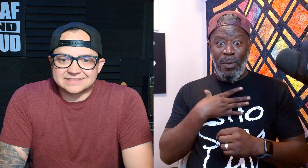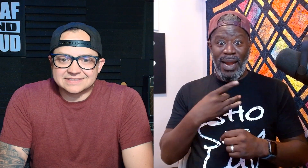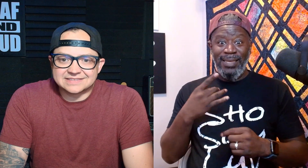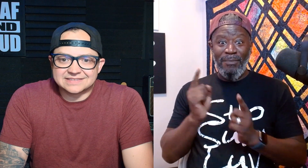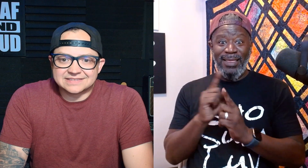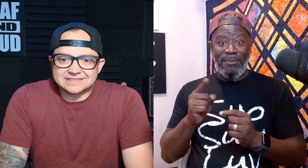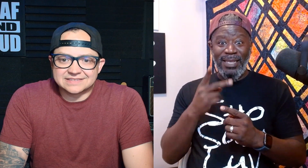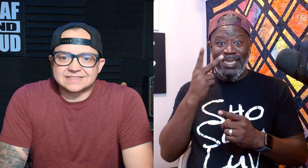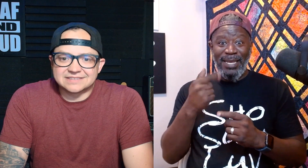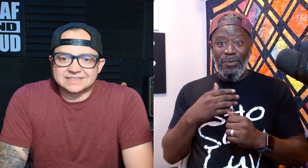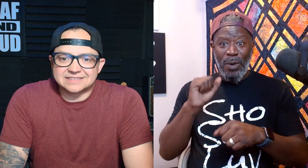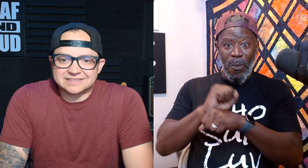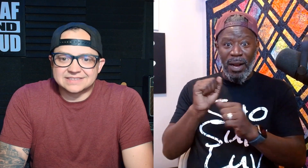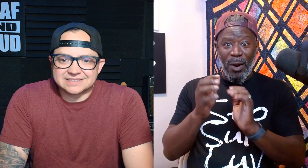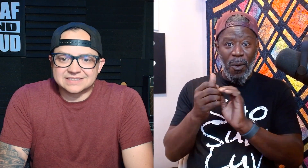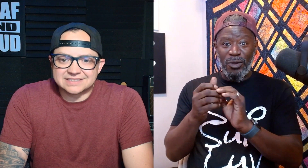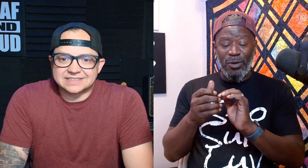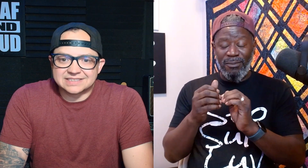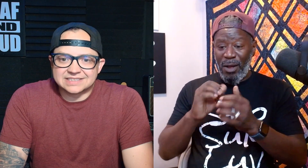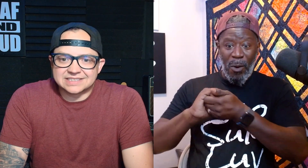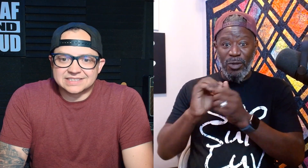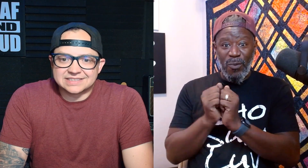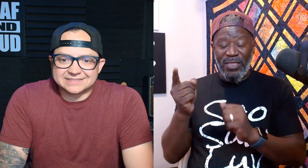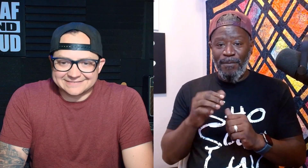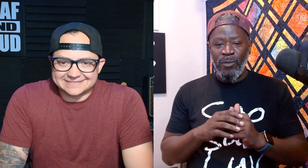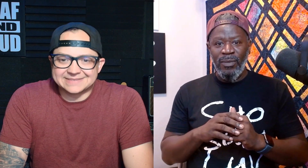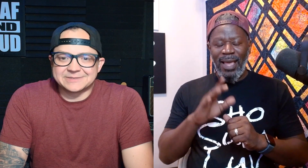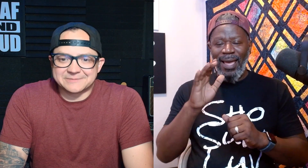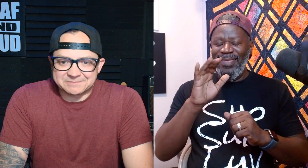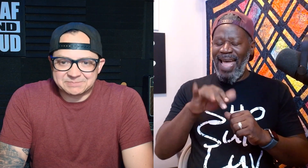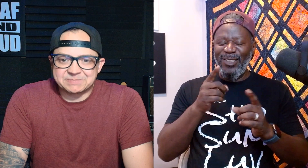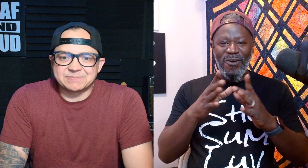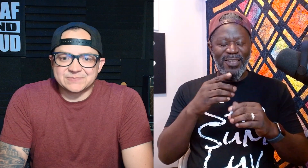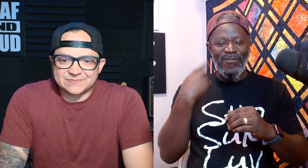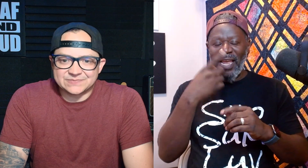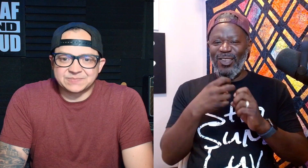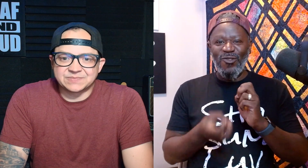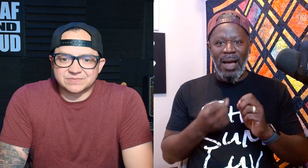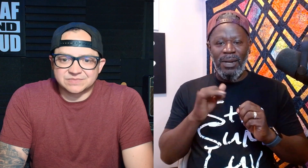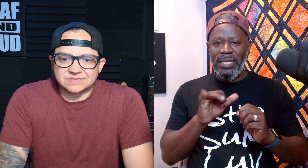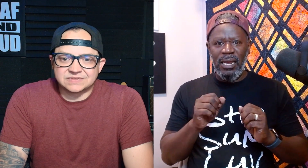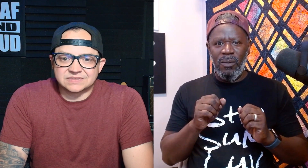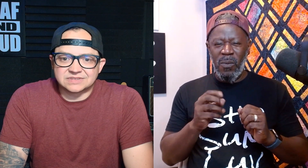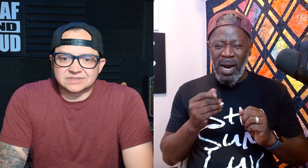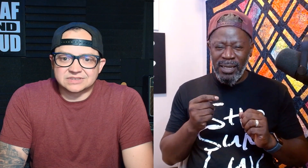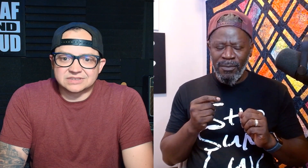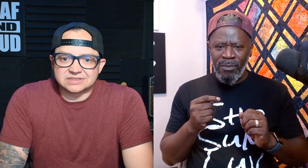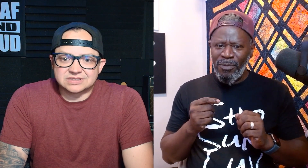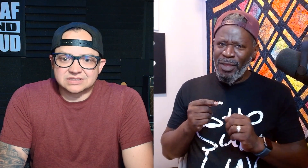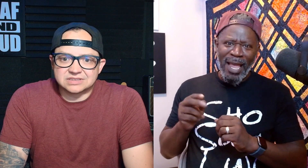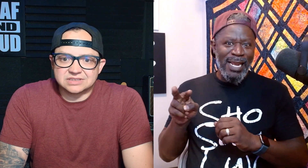them, but we would like to meet them and to see if we can work closer with them. And that director's face just dropped. He said,